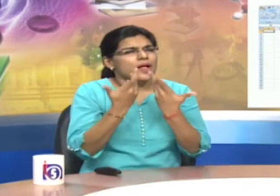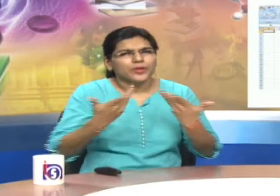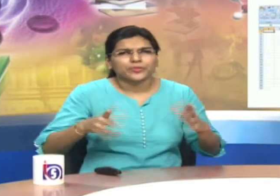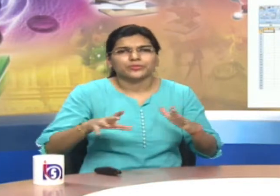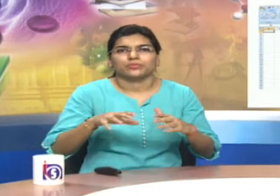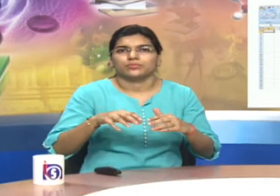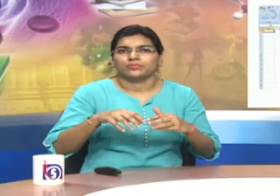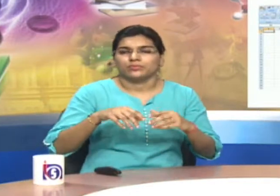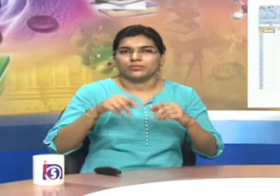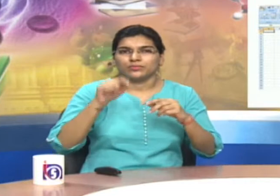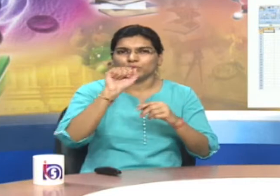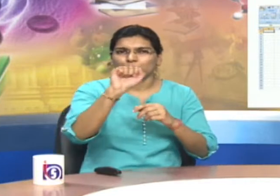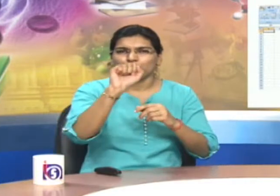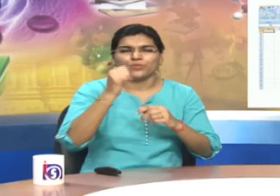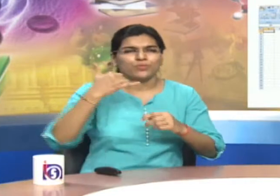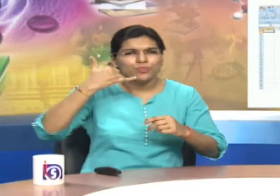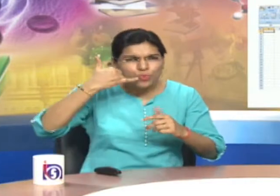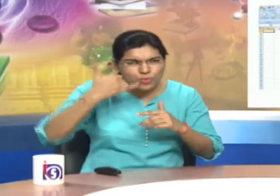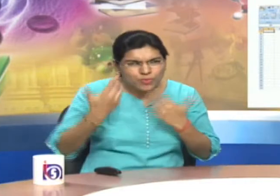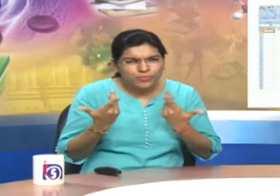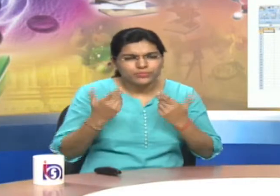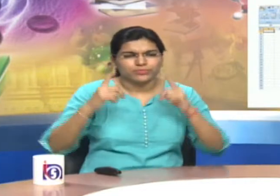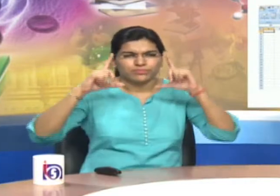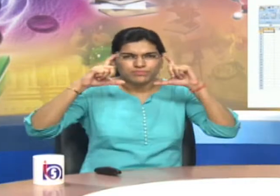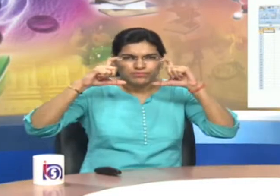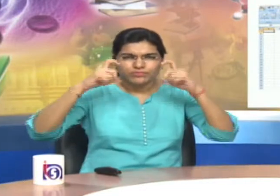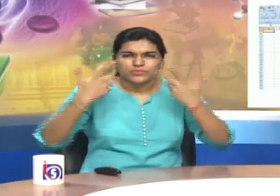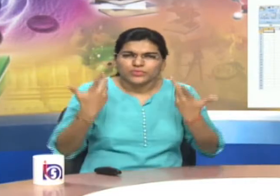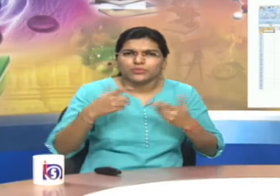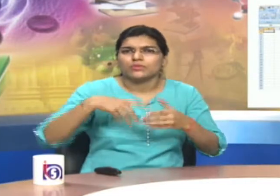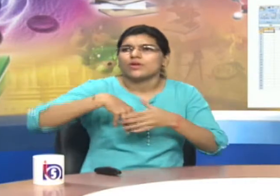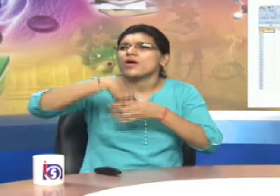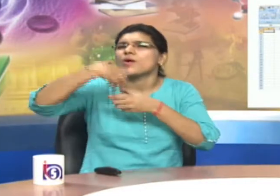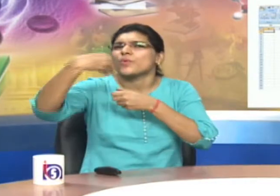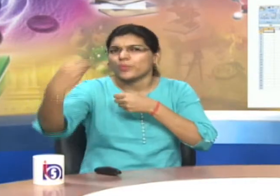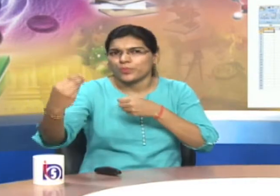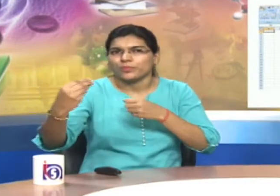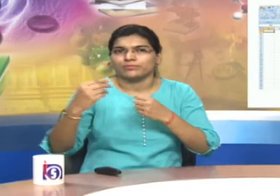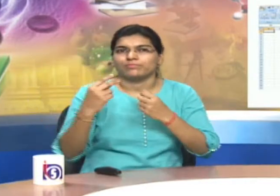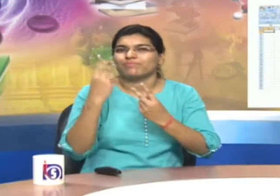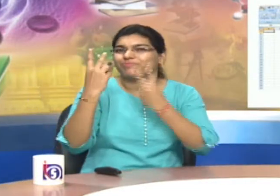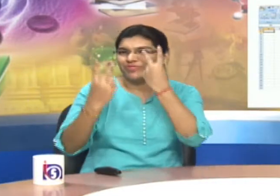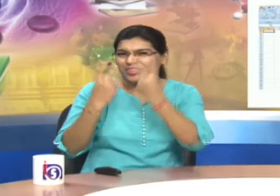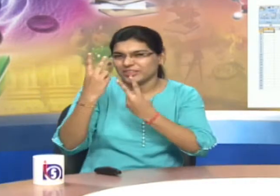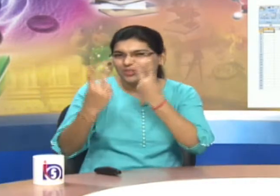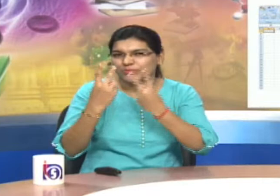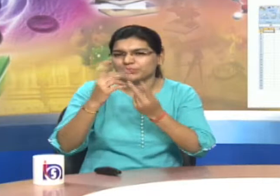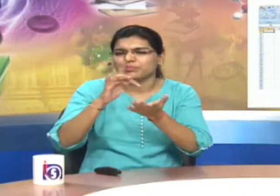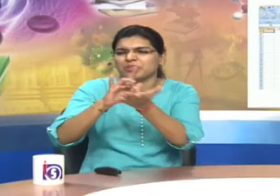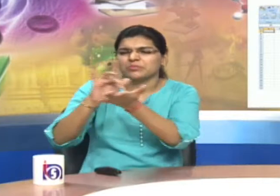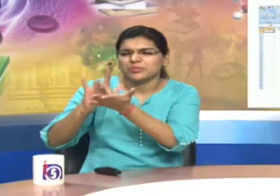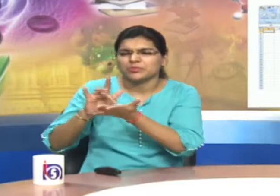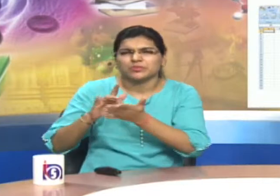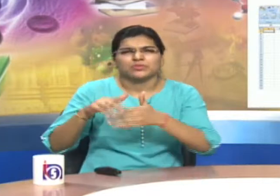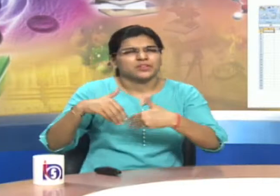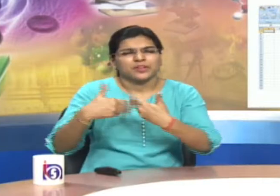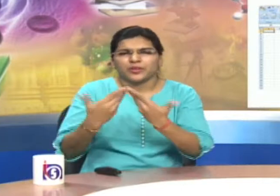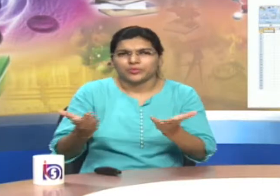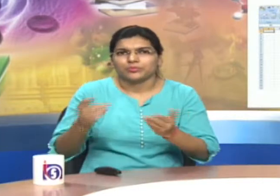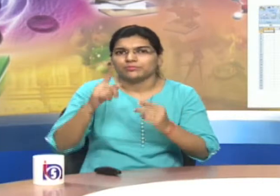You all can choose any, like phone, image of phone, or any image which you have